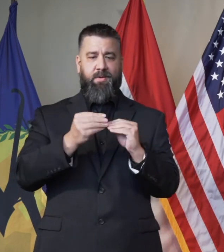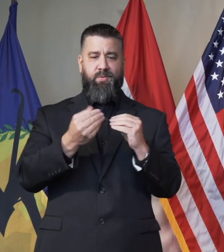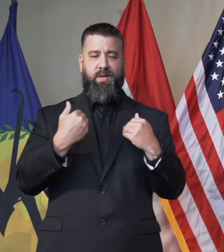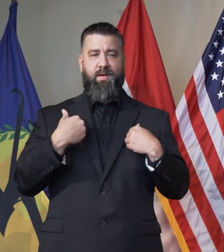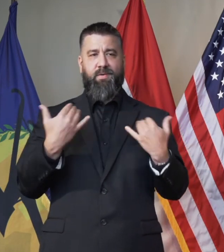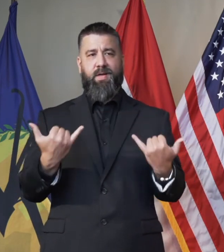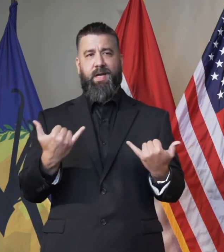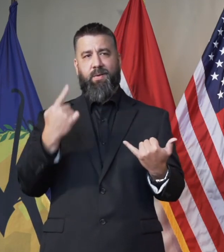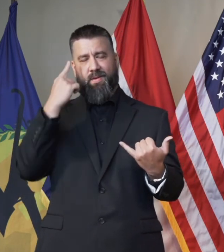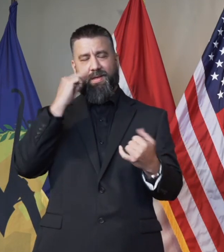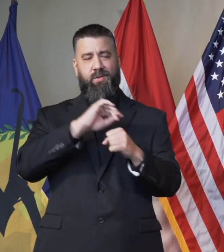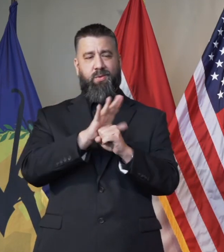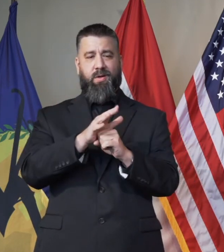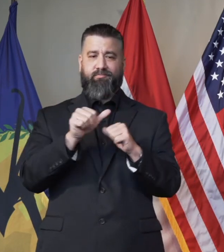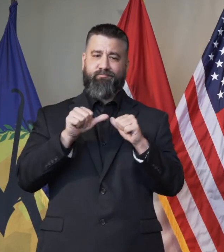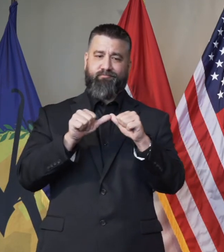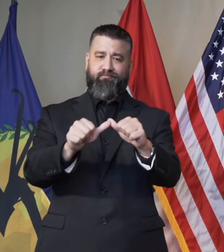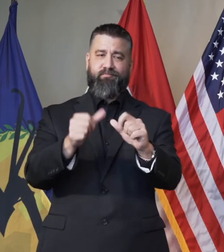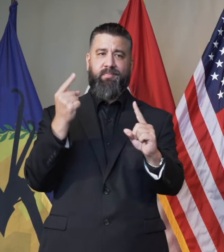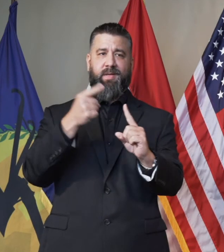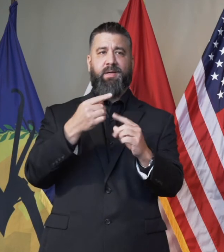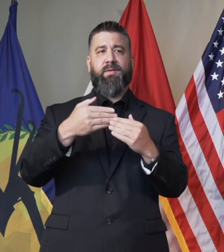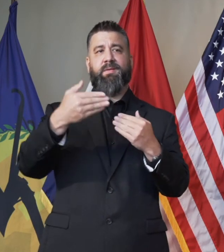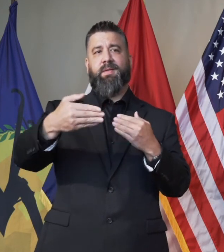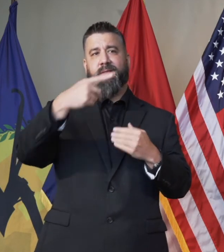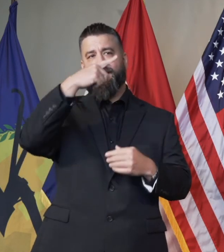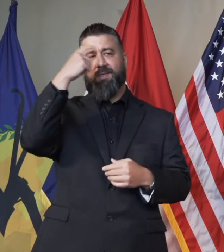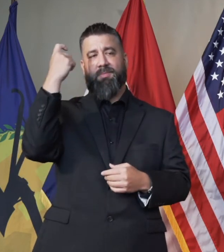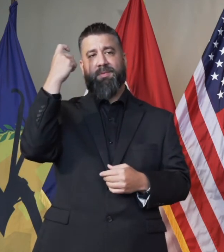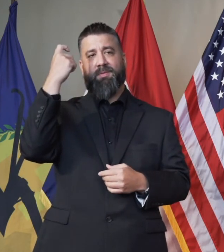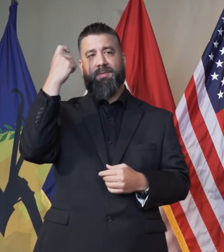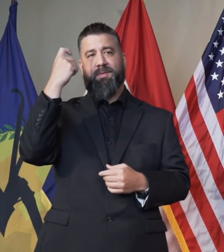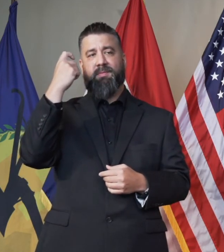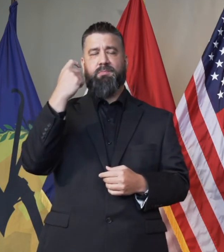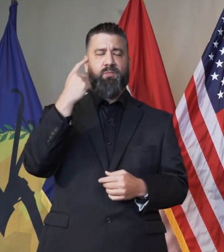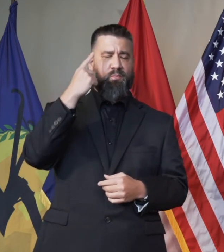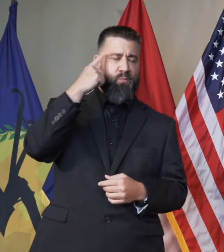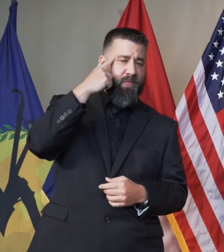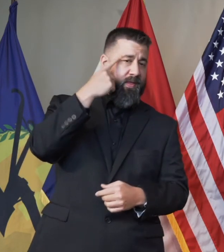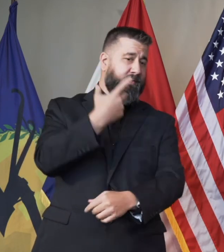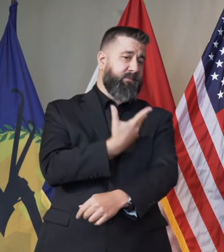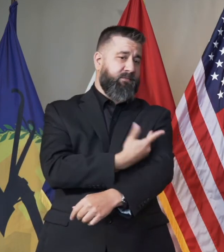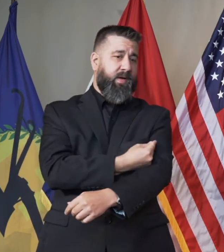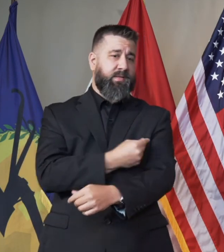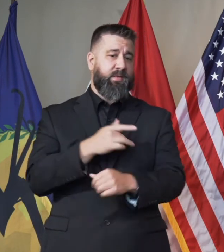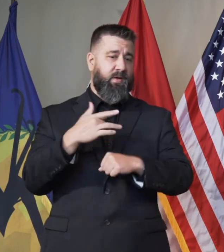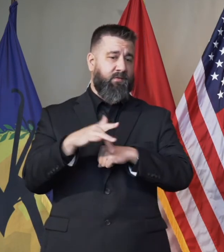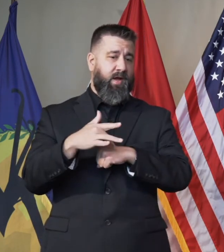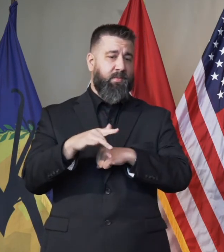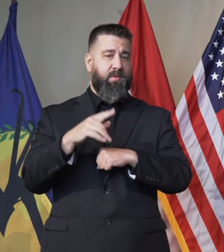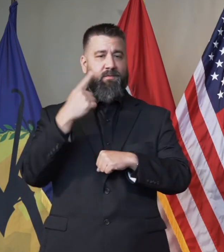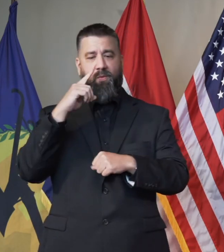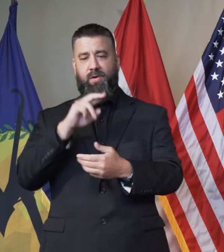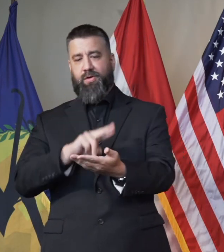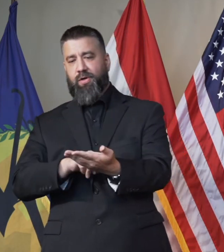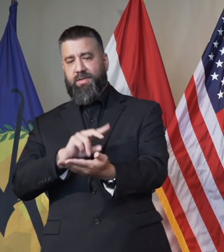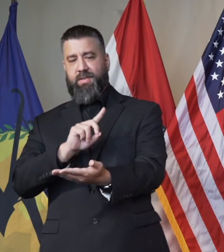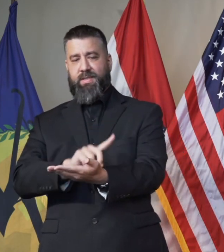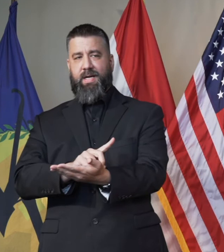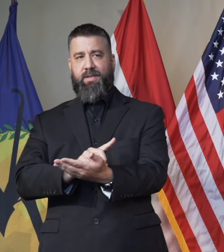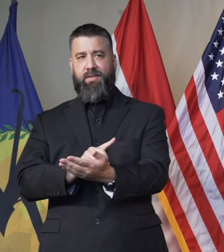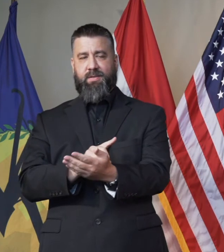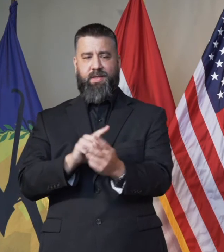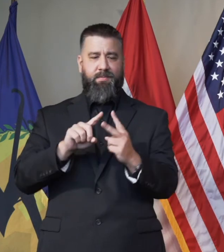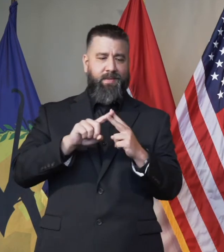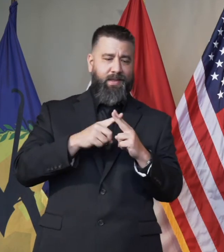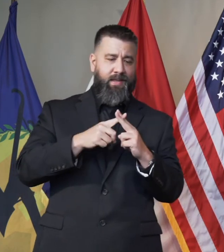But we do know that, and we do believe that a vaccine will be available to some frontline workers by the first of the year.